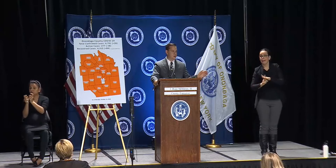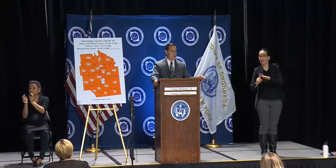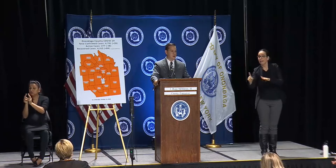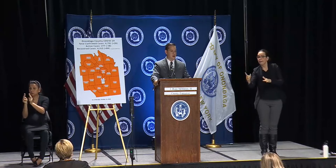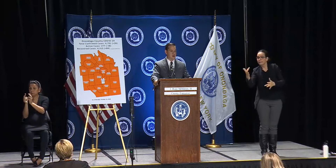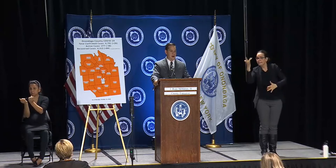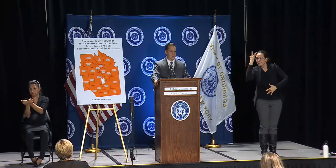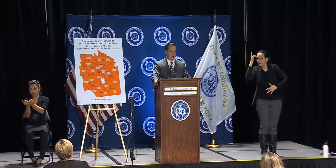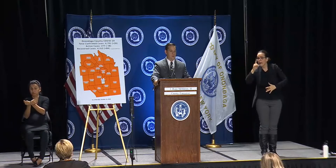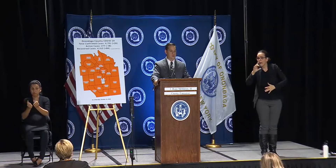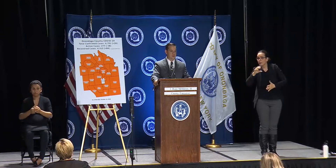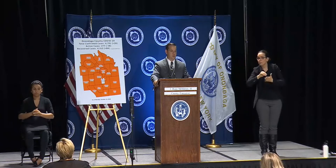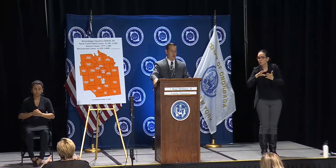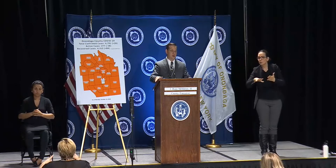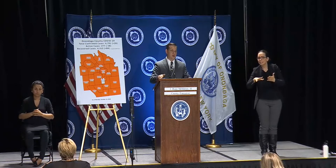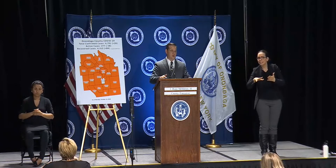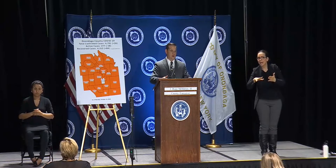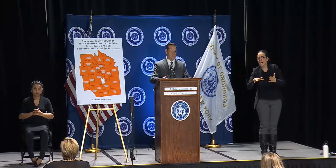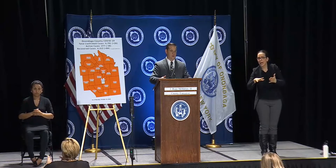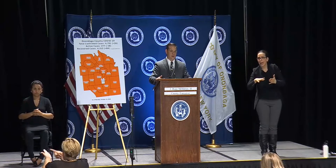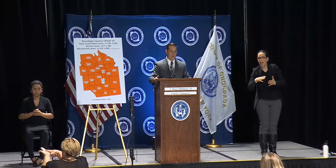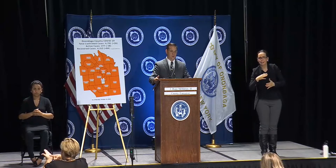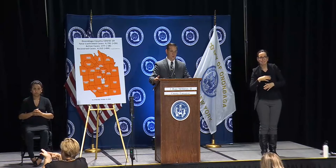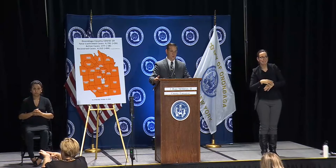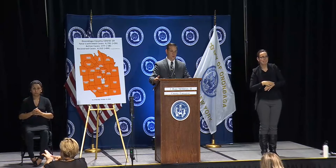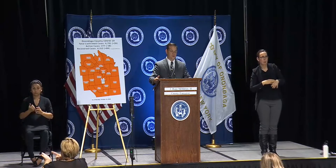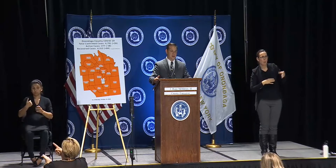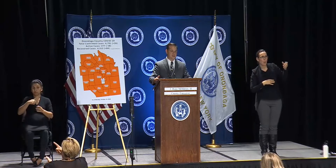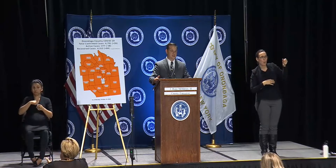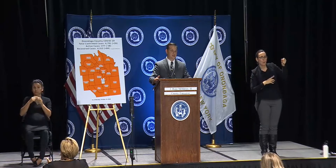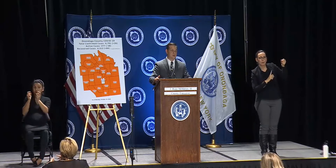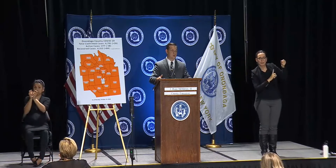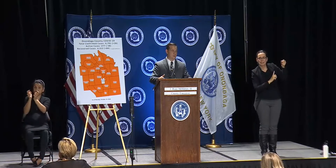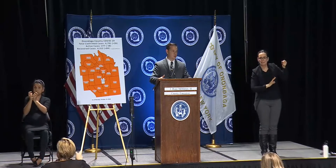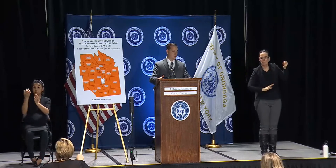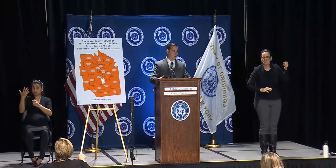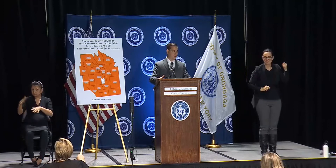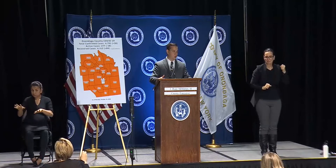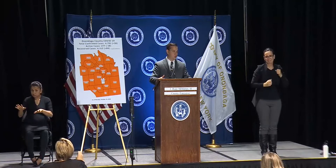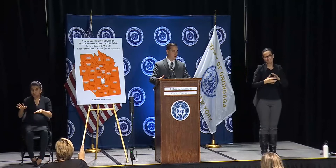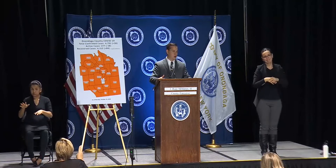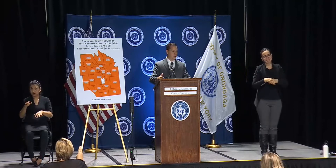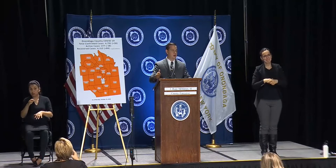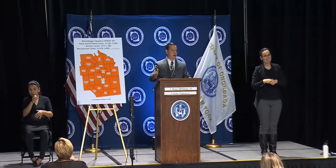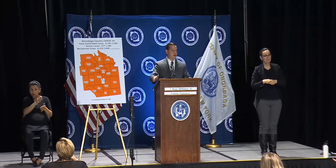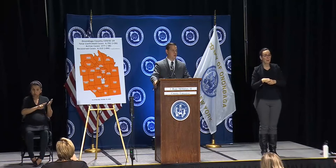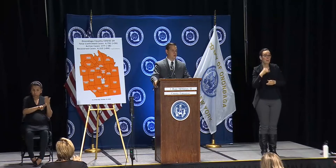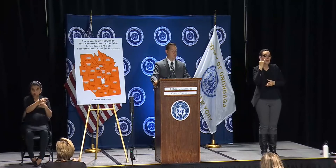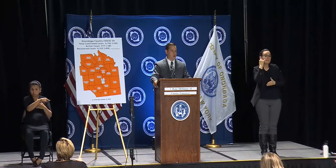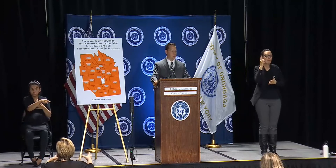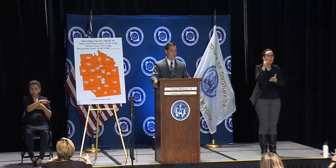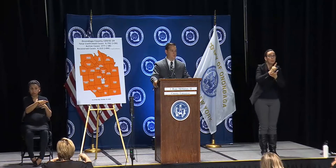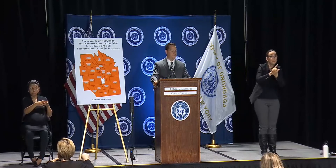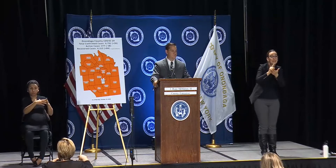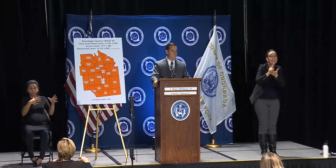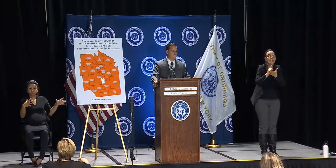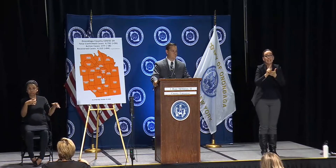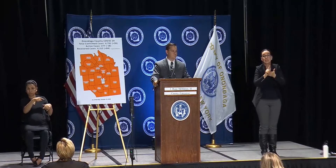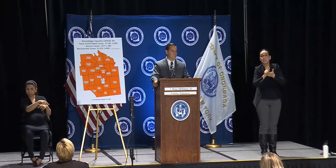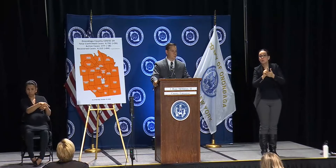cluster, and now we're almost at the point where if we get through the week of testing, numbers look really, really strong. I think we have a good